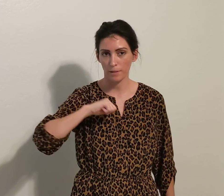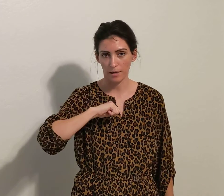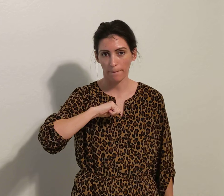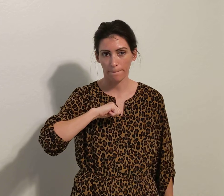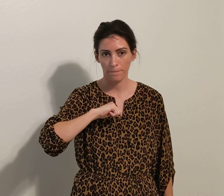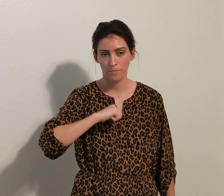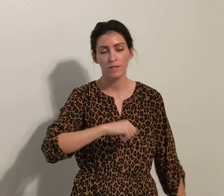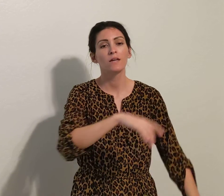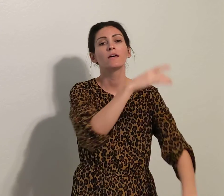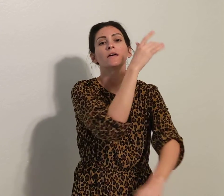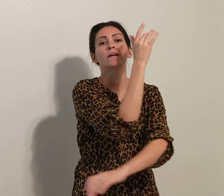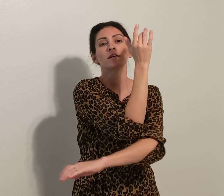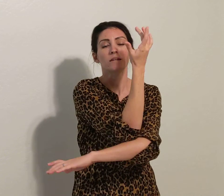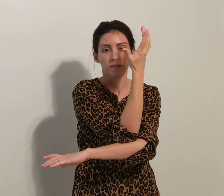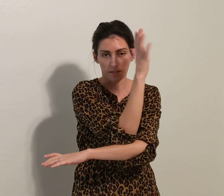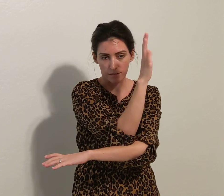me in